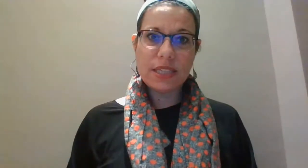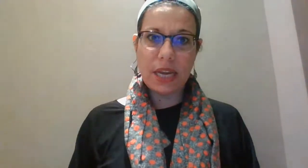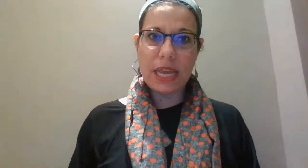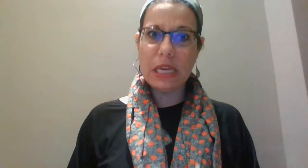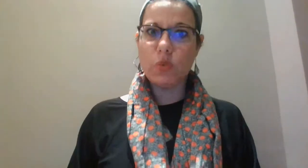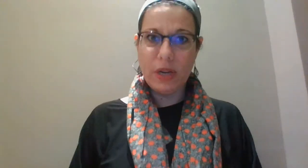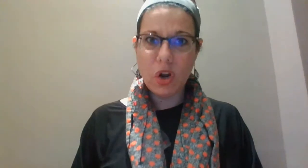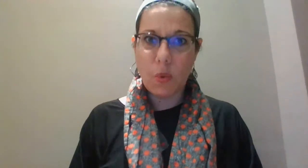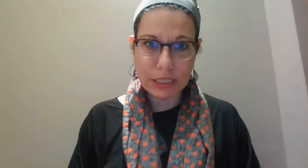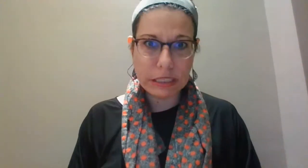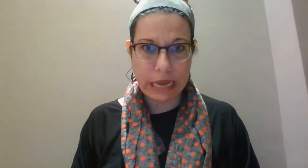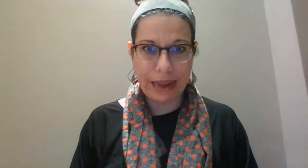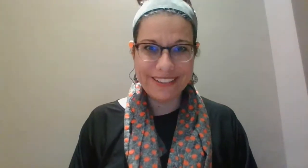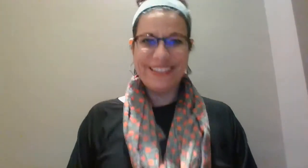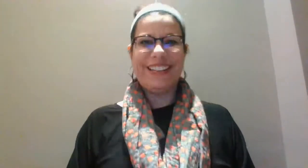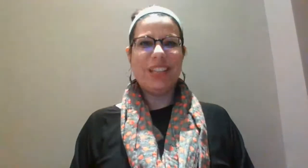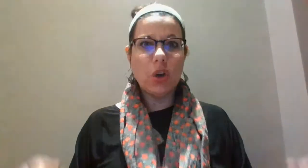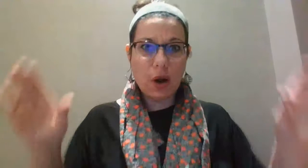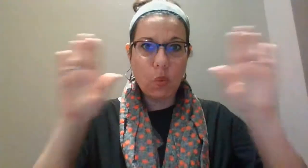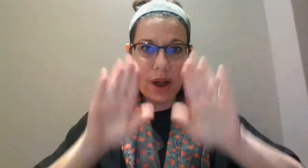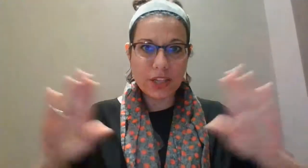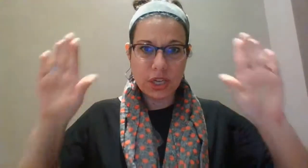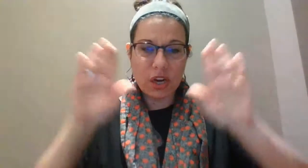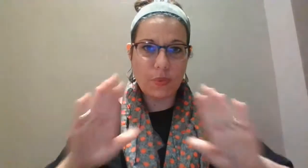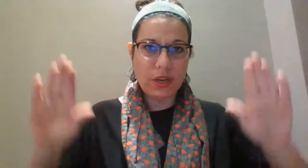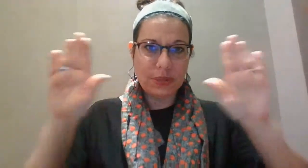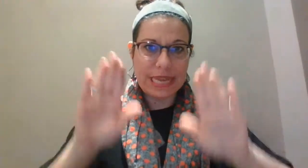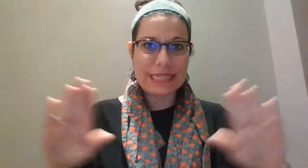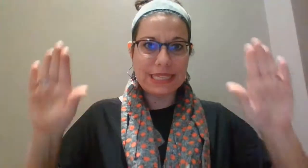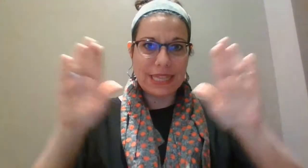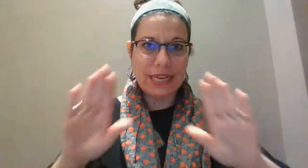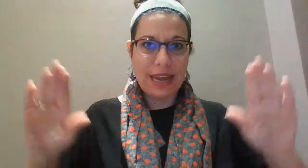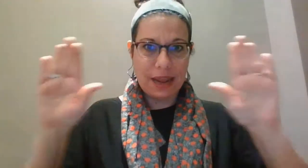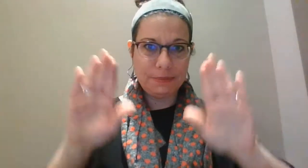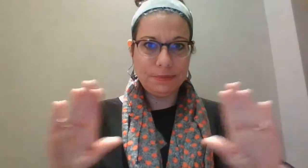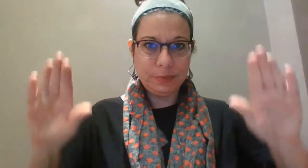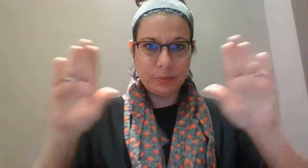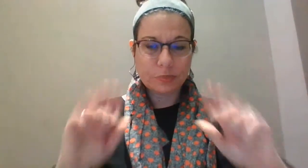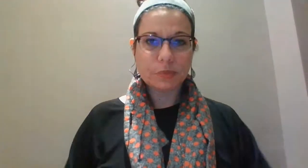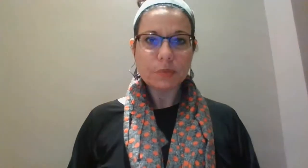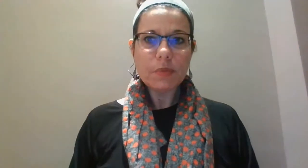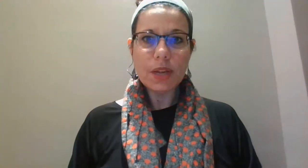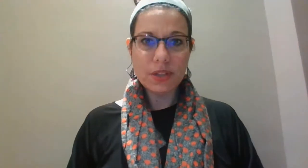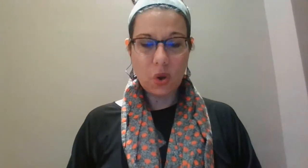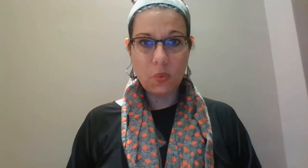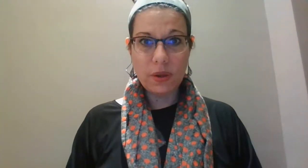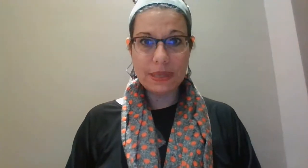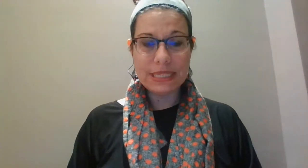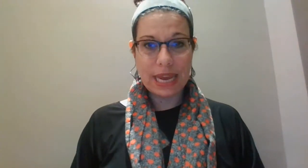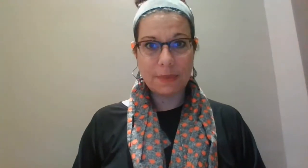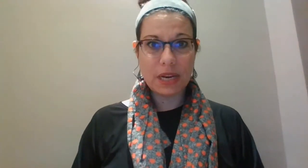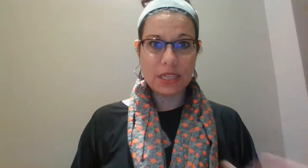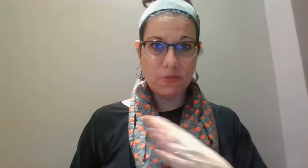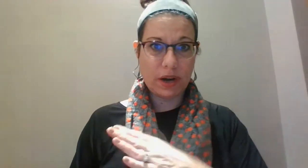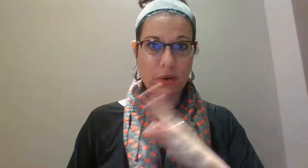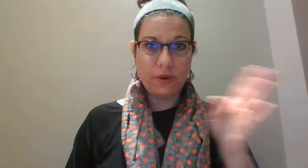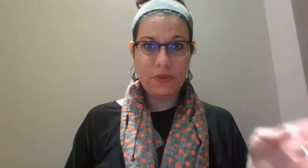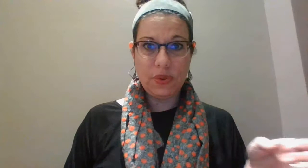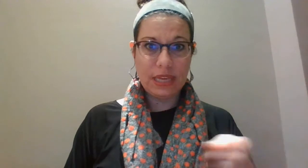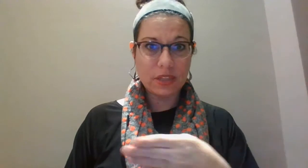Sunday is window washing day. You are washing your windows on Sunday. So we would say, we're gonna review these. Go